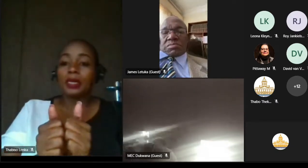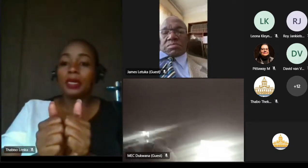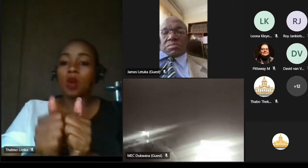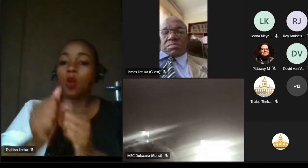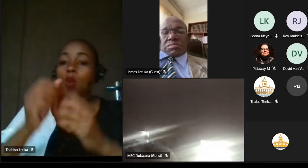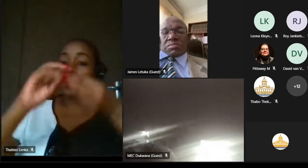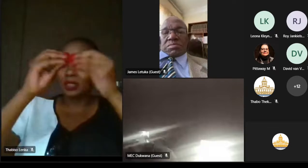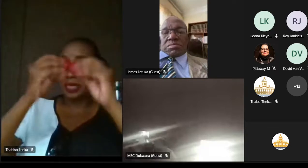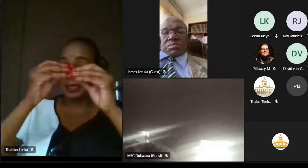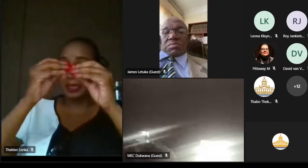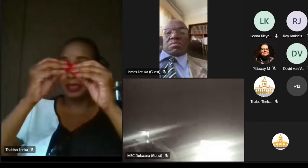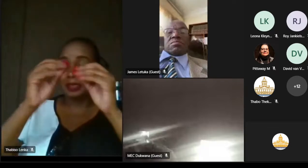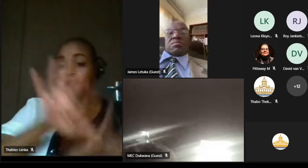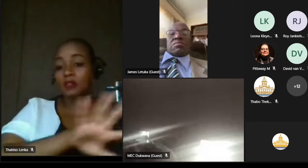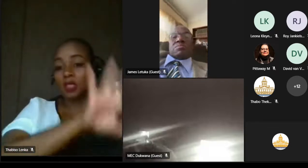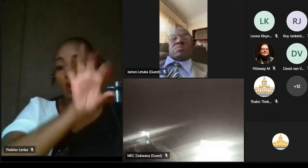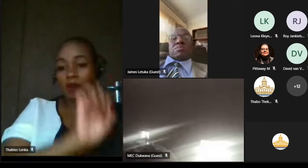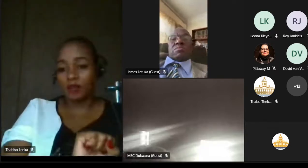which falls under the